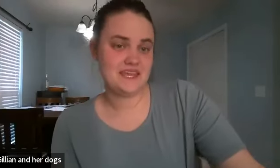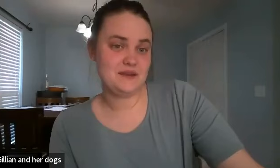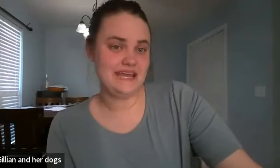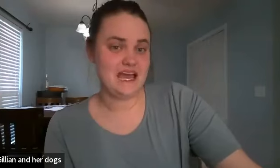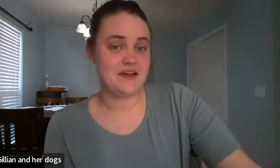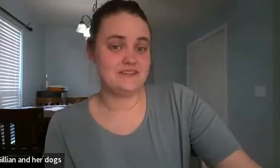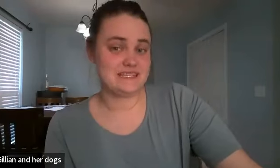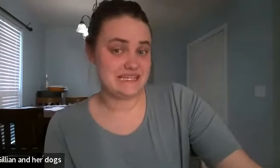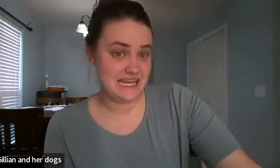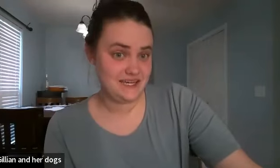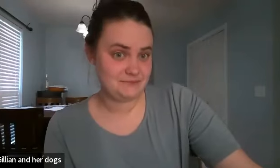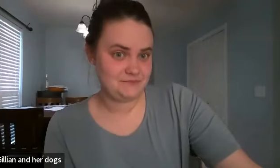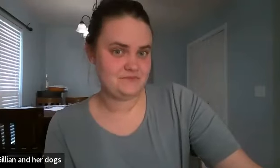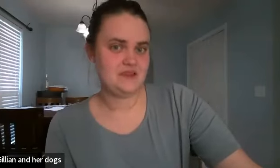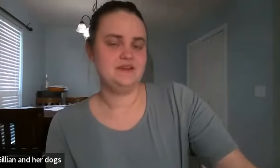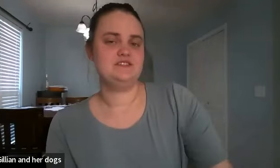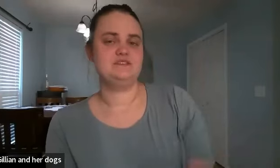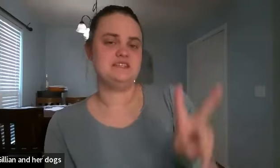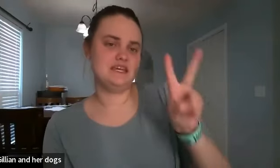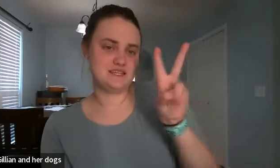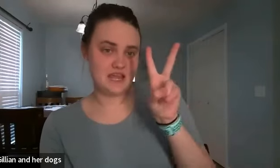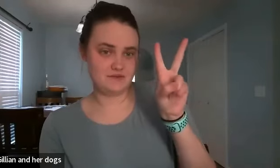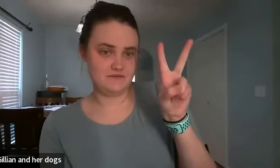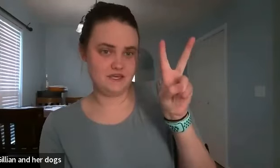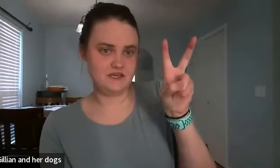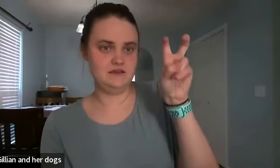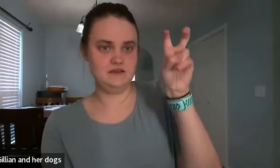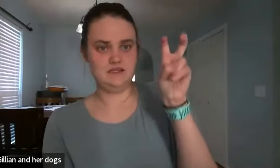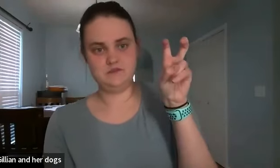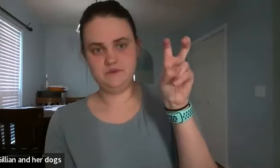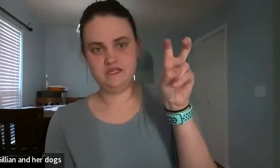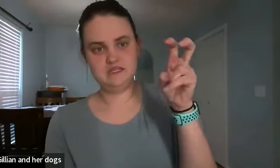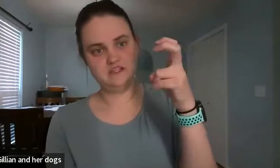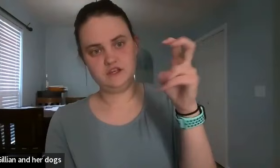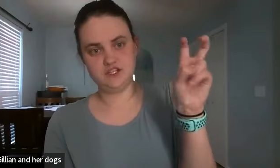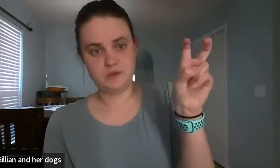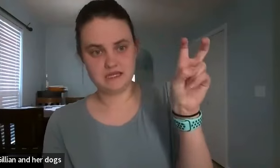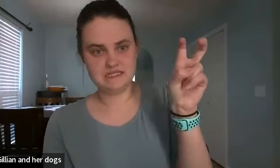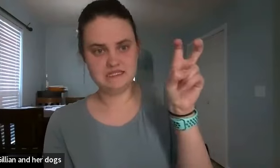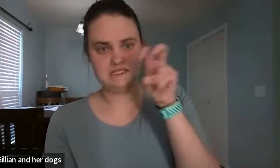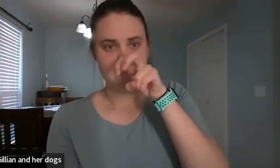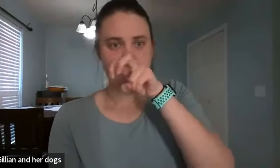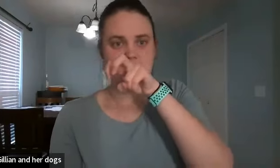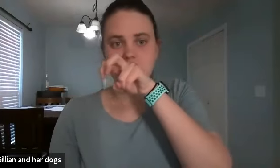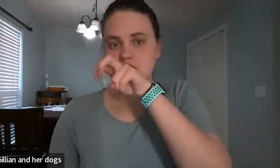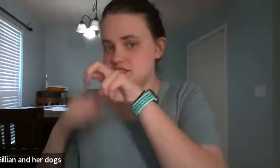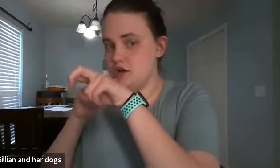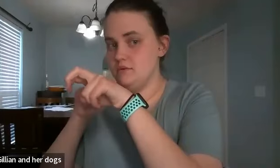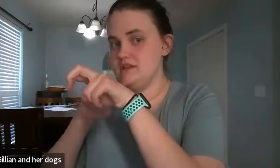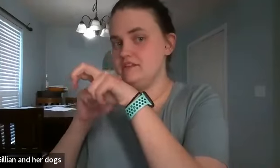Then we have snake. So snake is going to have a V bent into like 2 X's. And you're going to start with like the